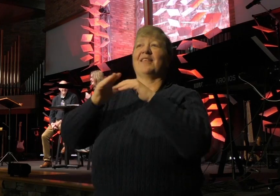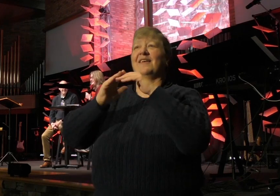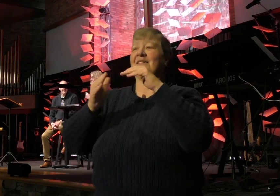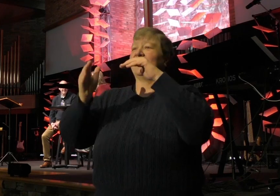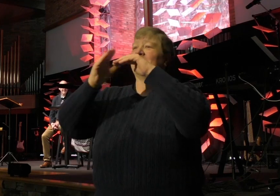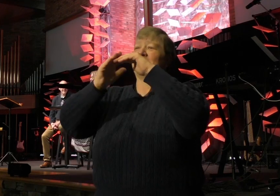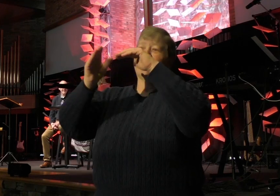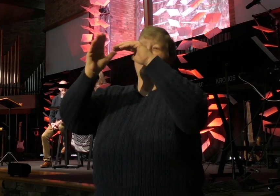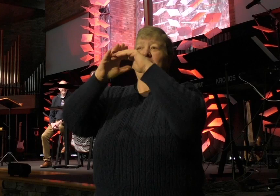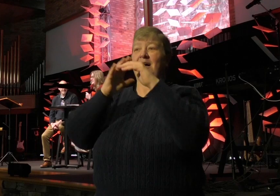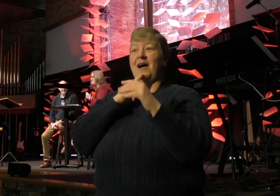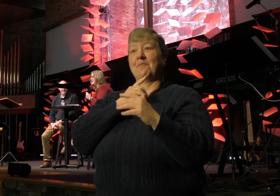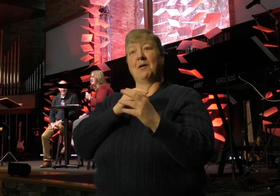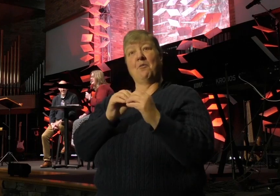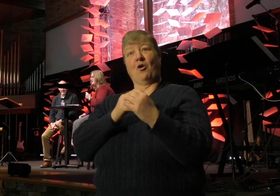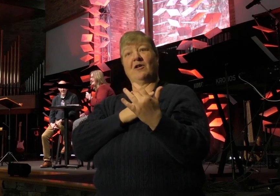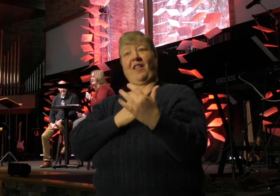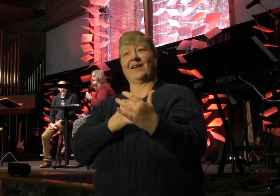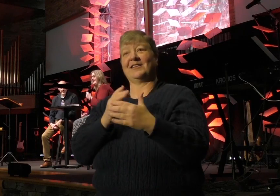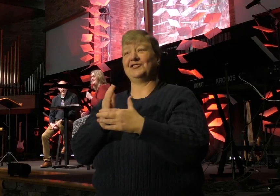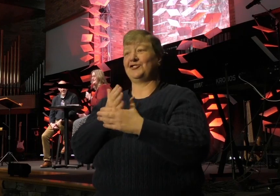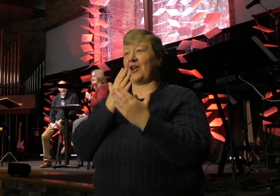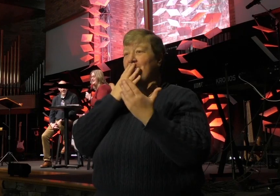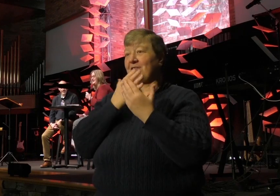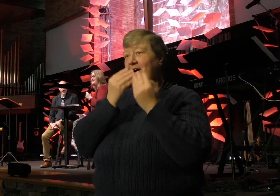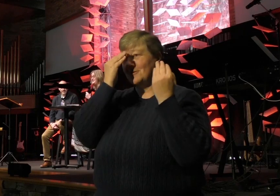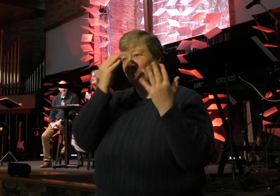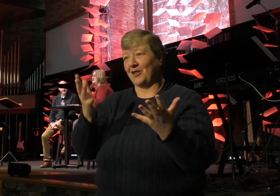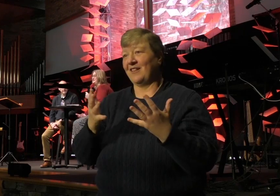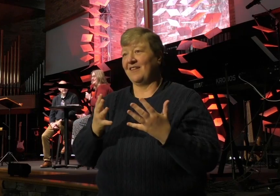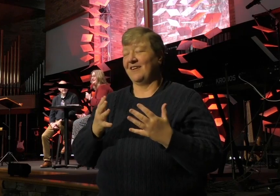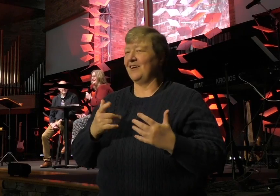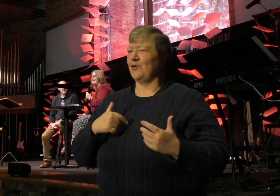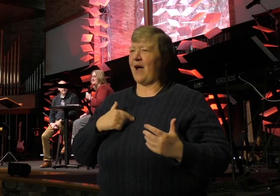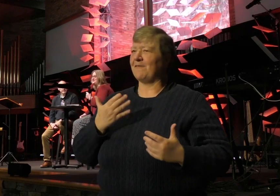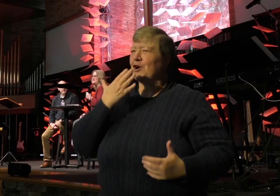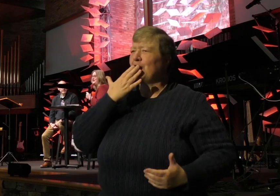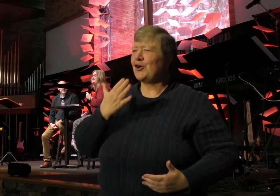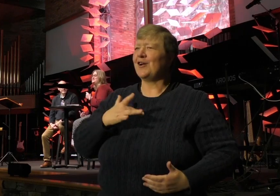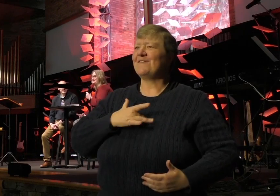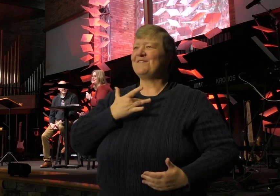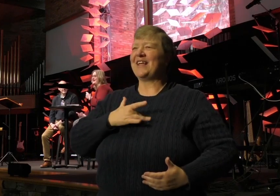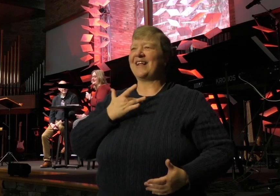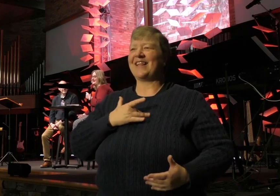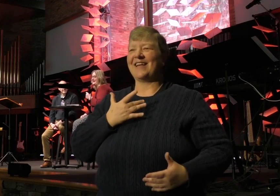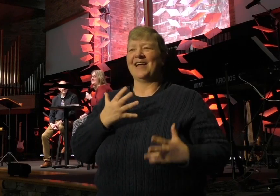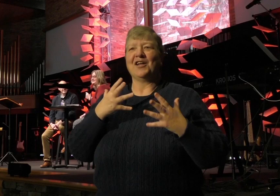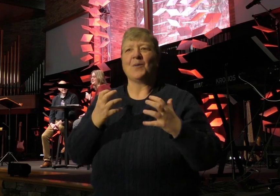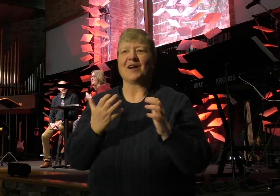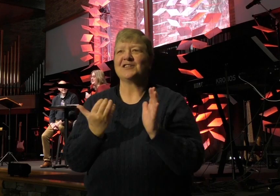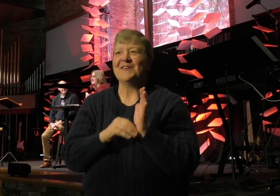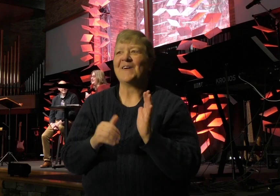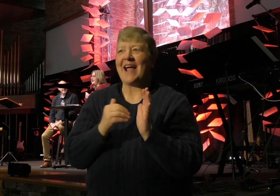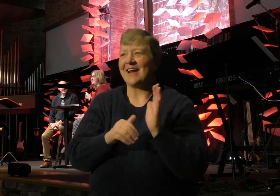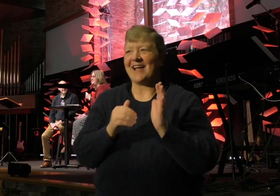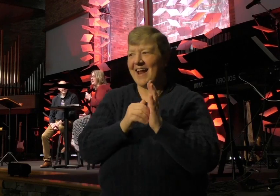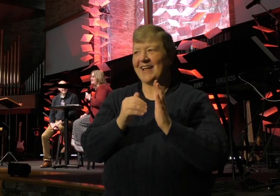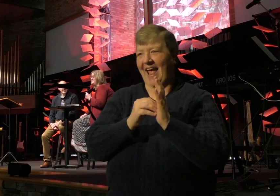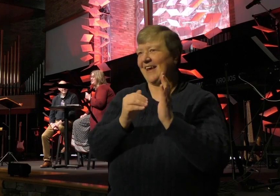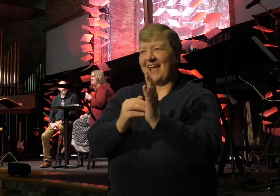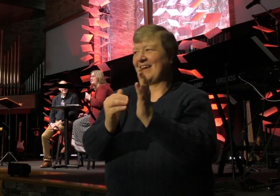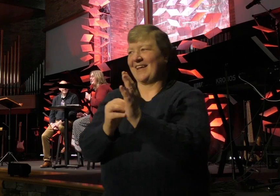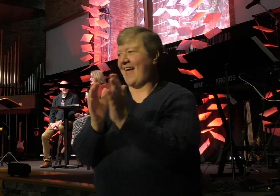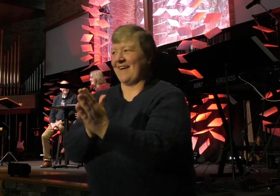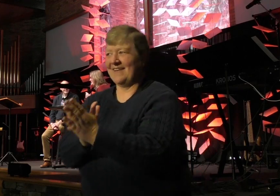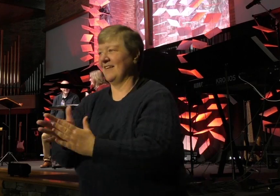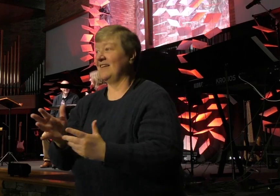to share the gospel now. You know, you get kind of such a good feeling that you just want to do this again and again. So I